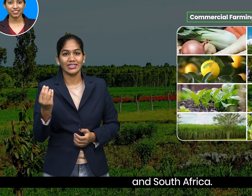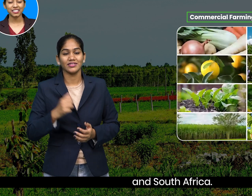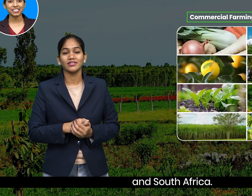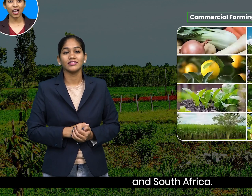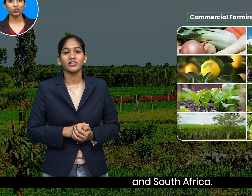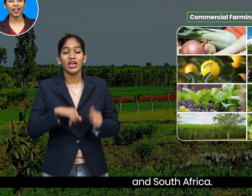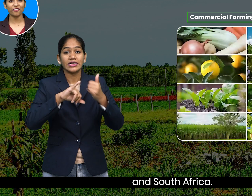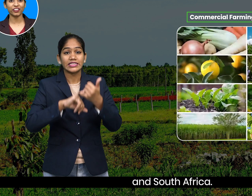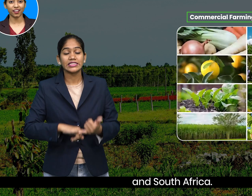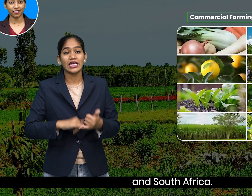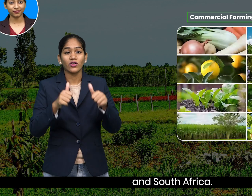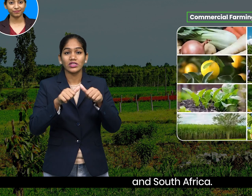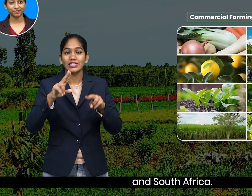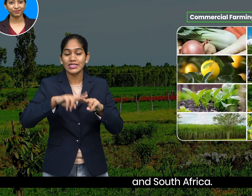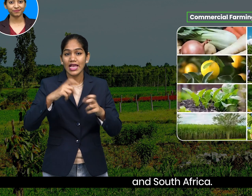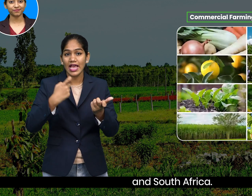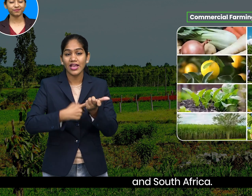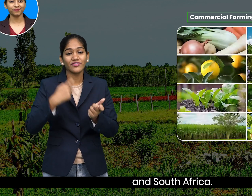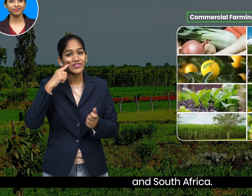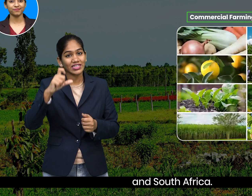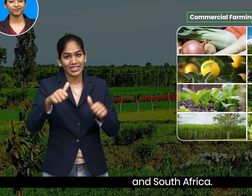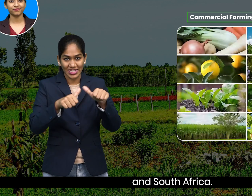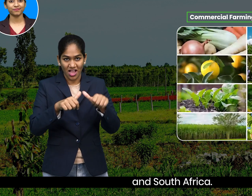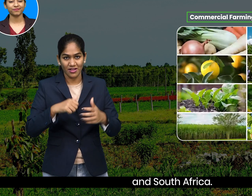and South Africa.